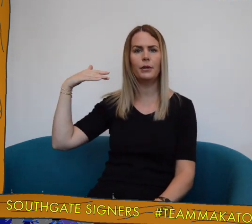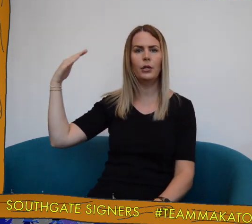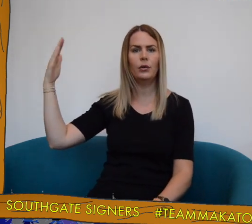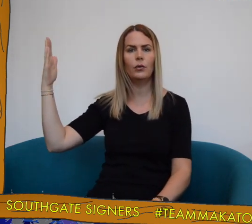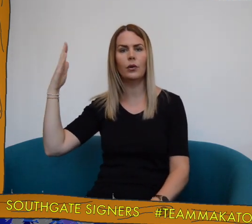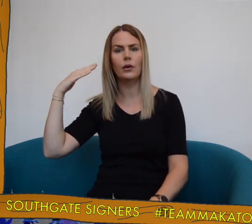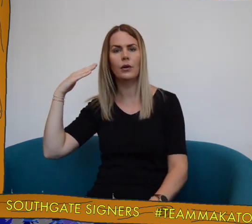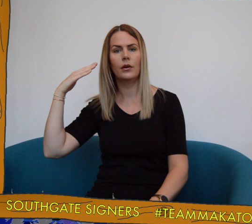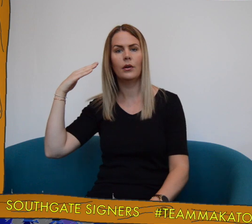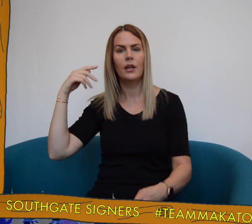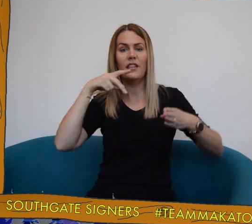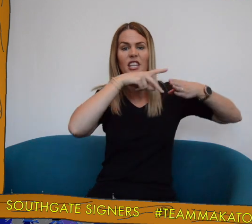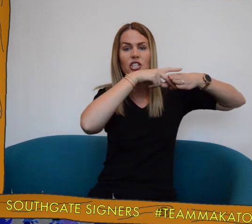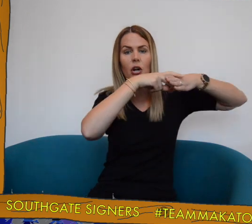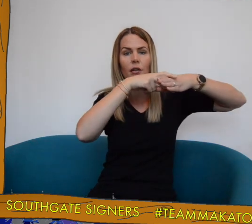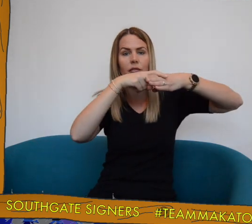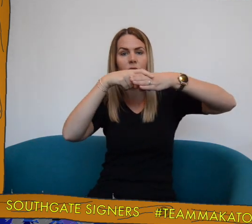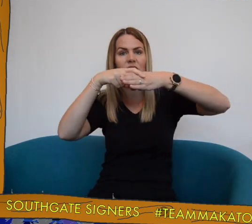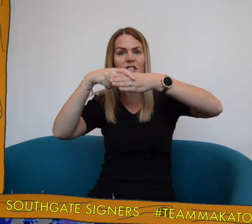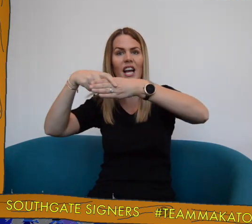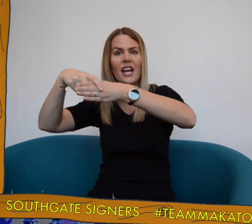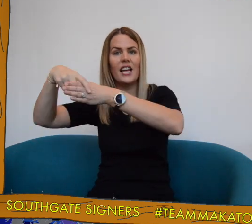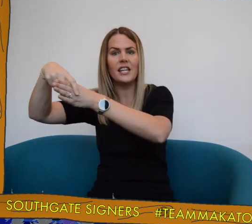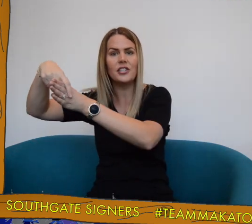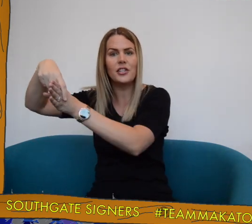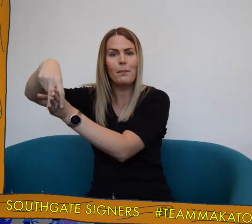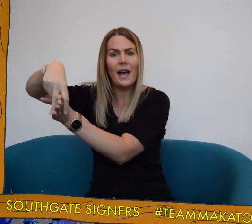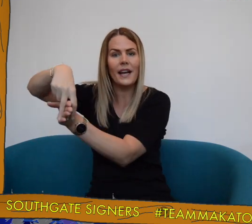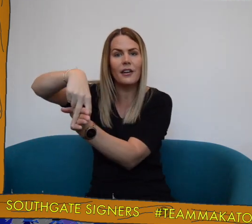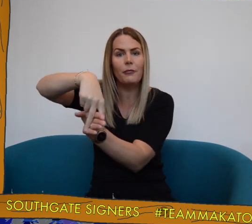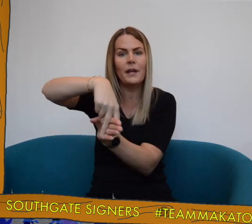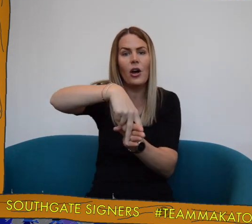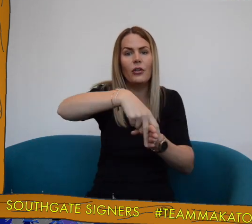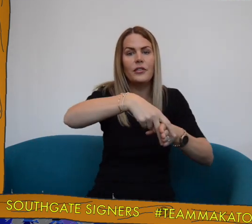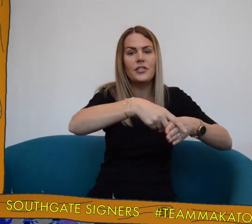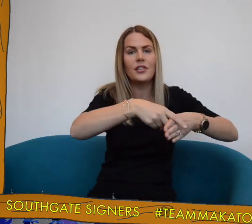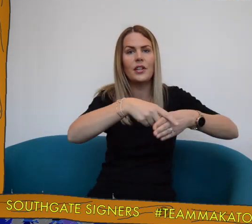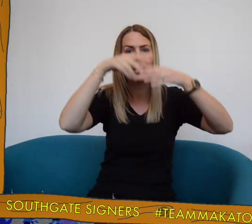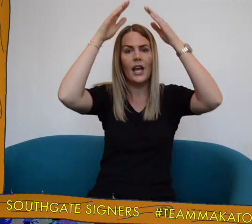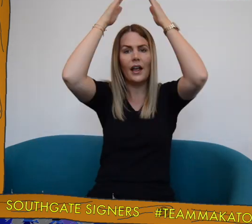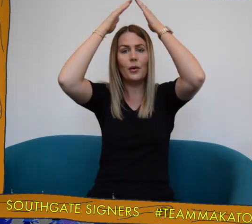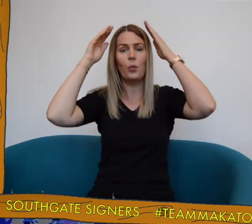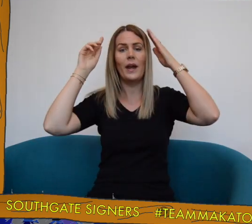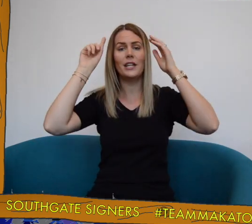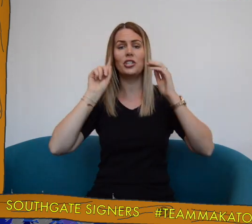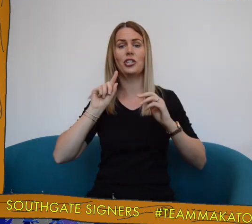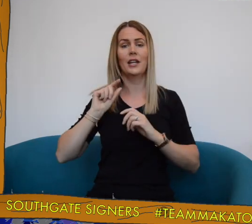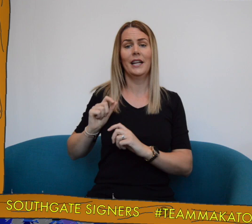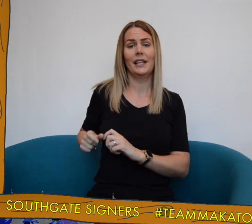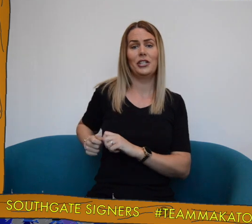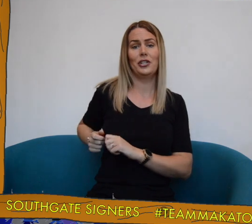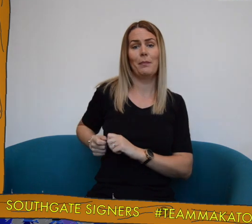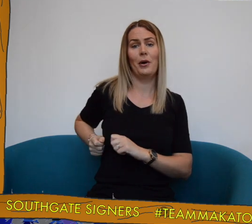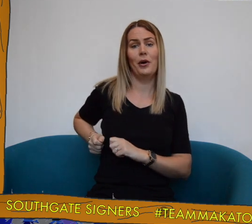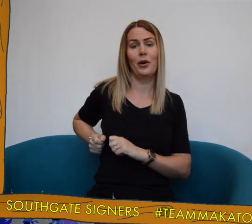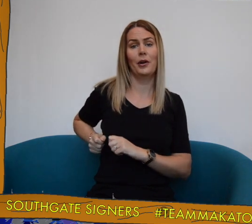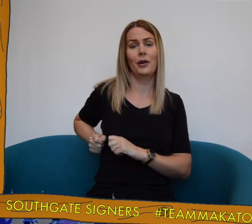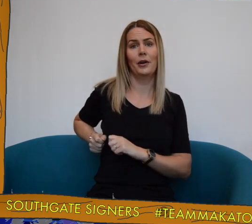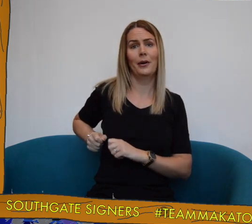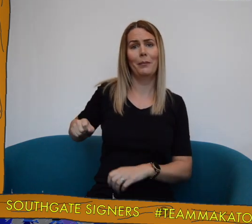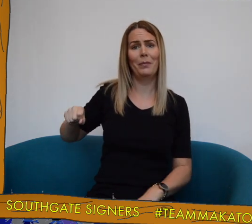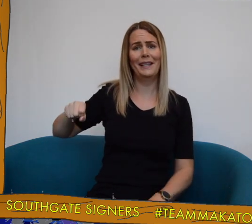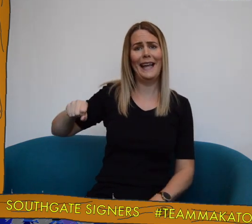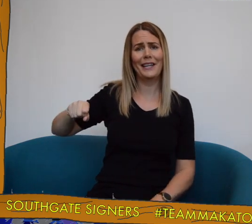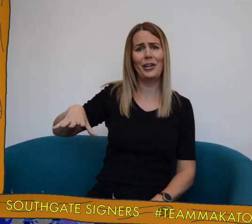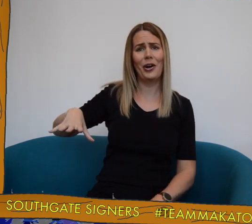wind blew. They shot through the sky to the back of beyond. And the witch clenched the bow